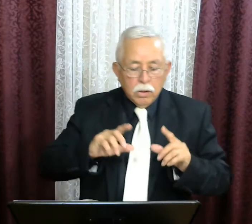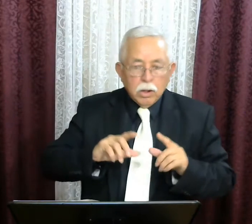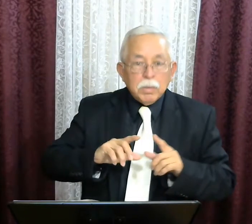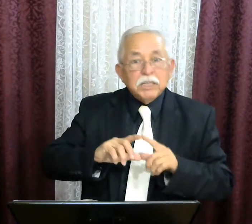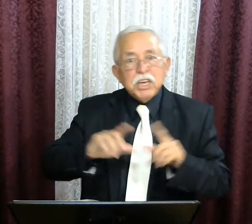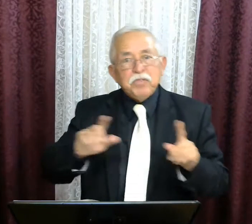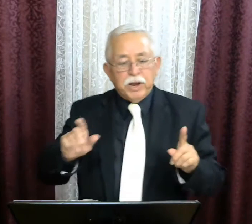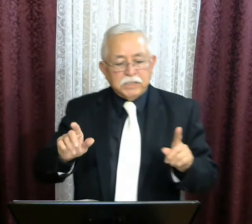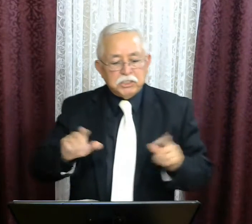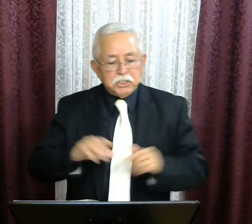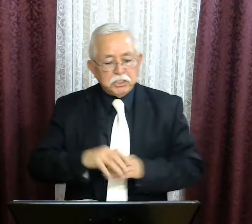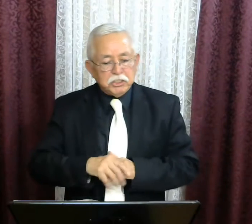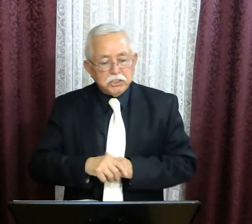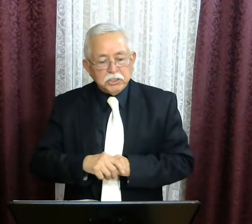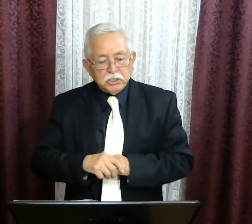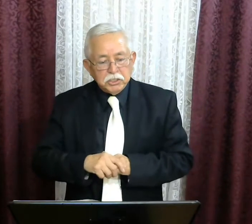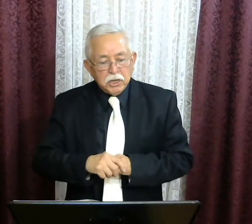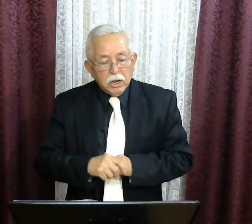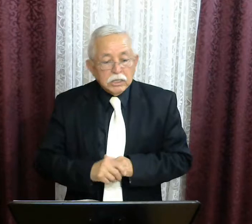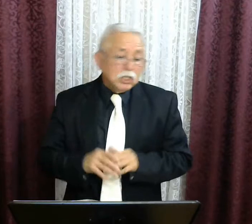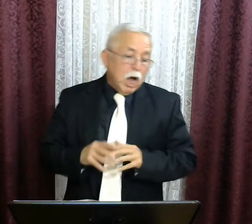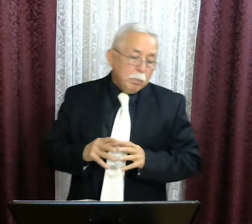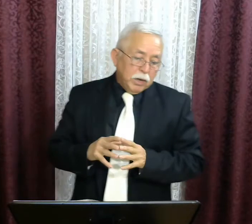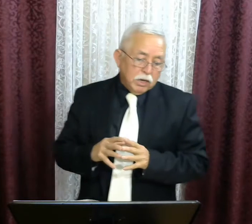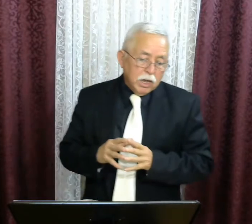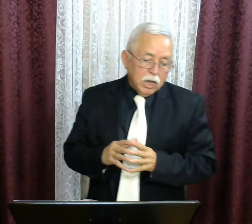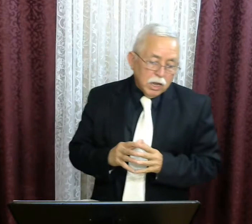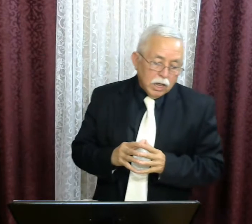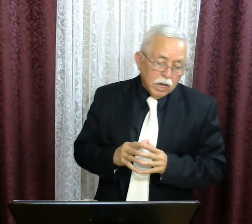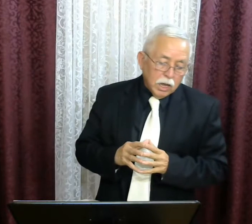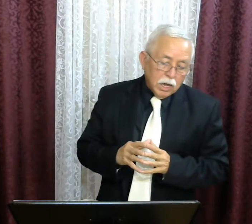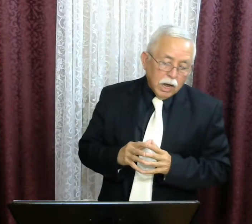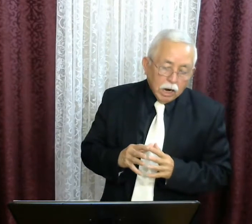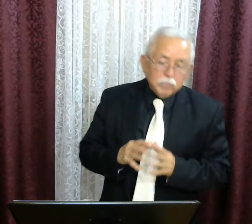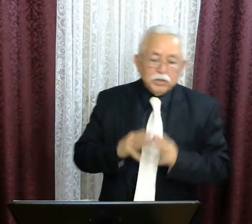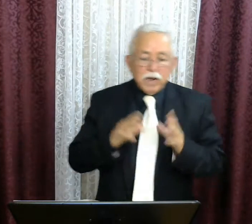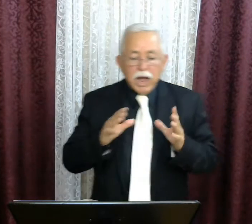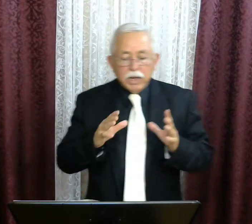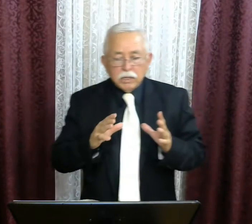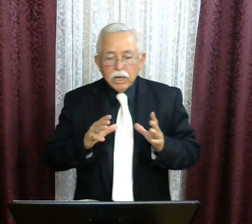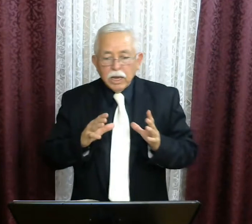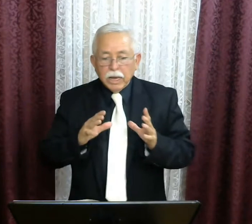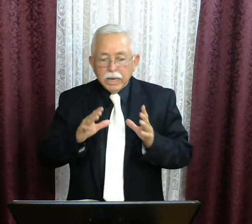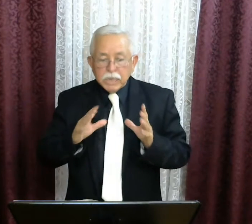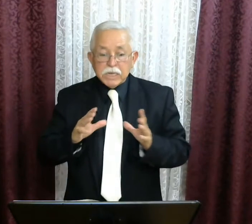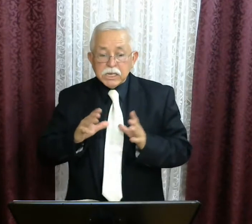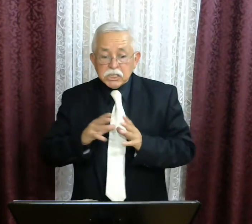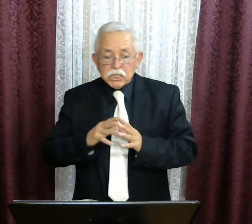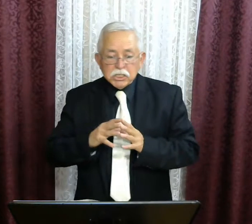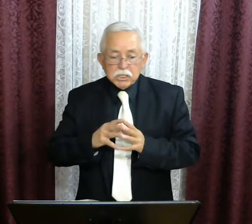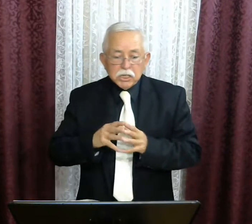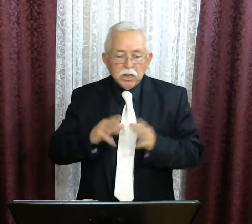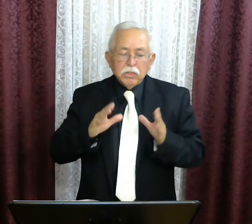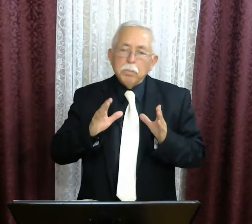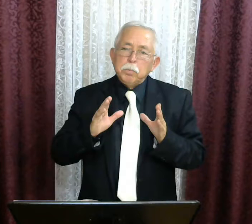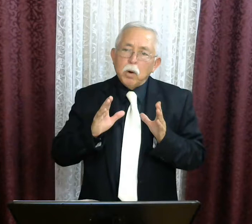My dear friends, the topic of tonight is the purpose